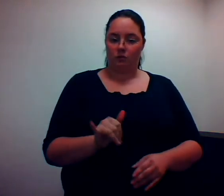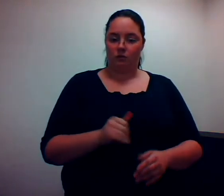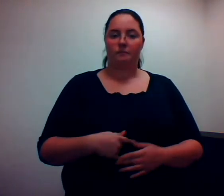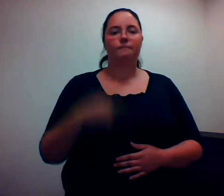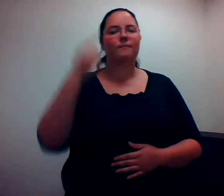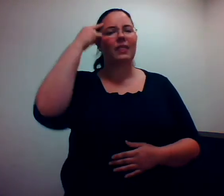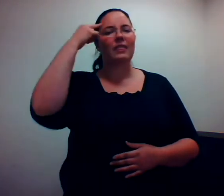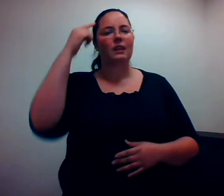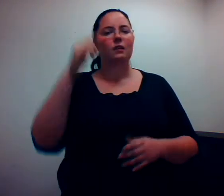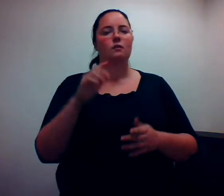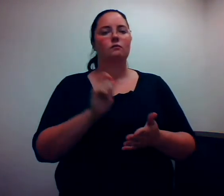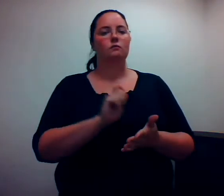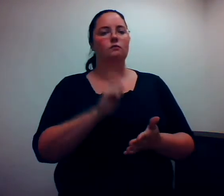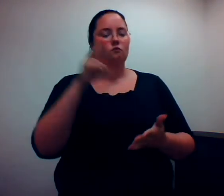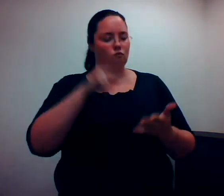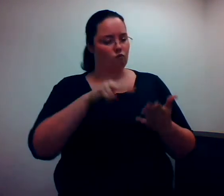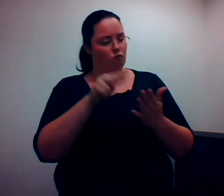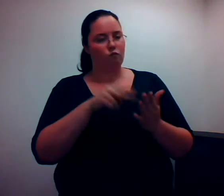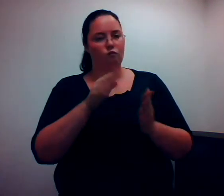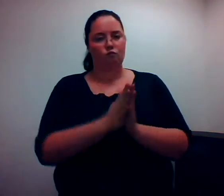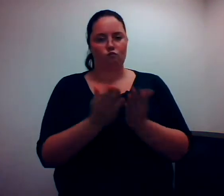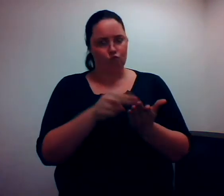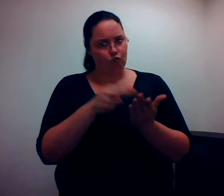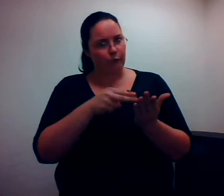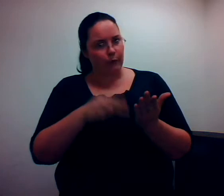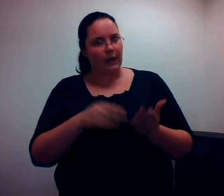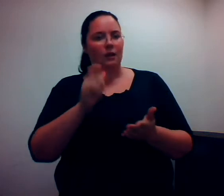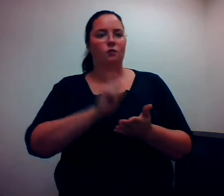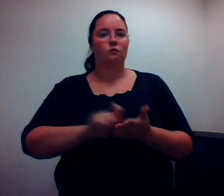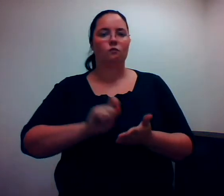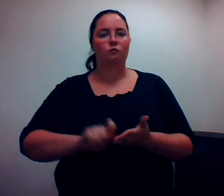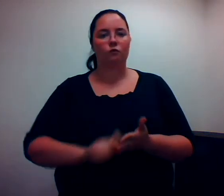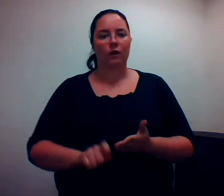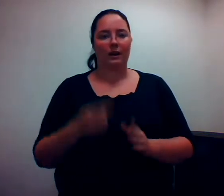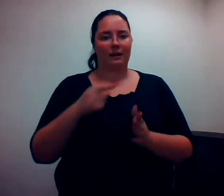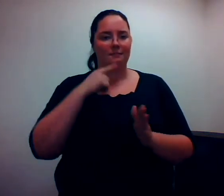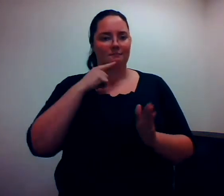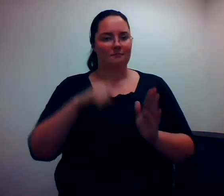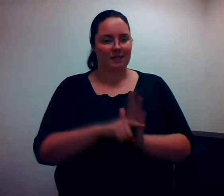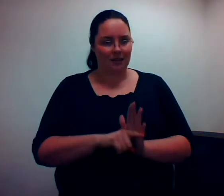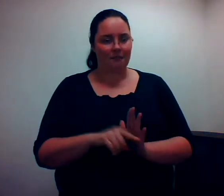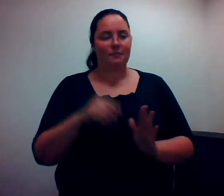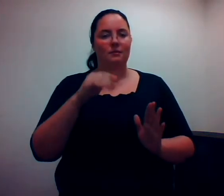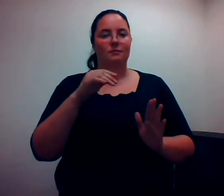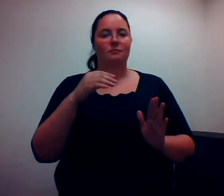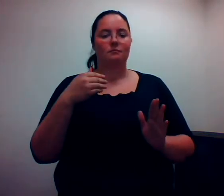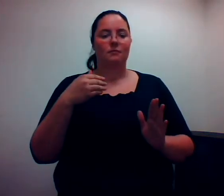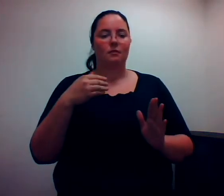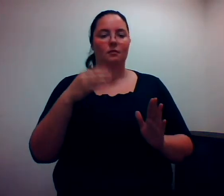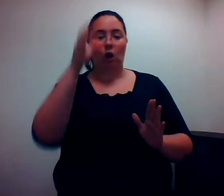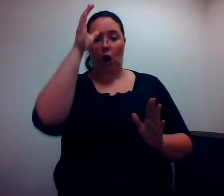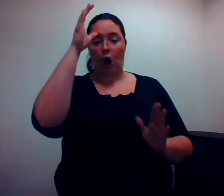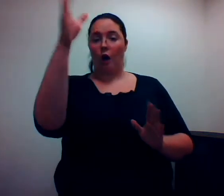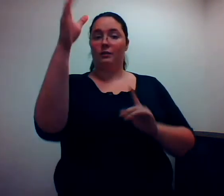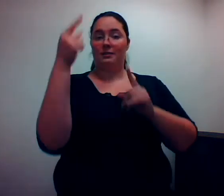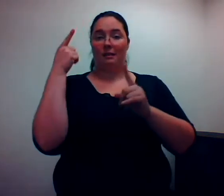that will involve content. And I think that's one thing that teachers often have a hard time with. You kind of want your students to write and you want your